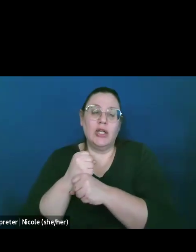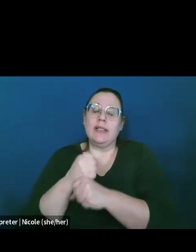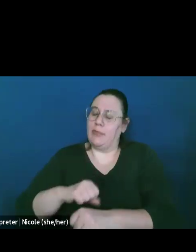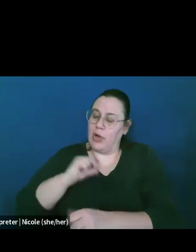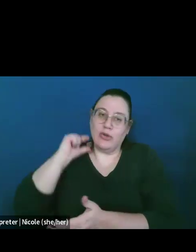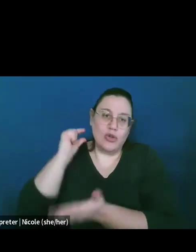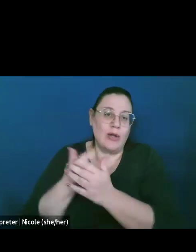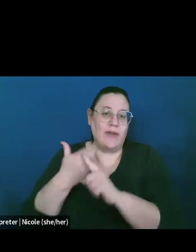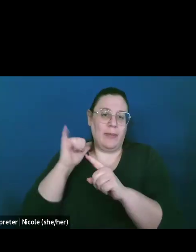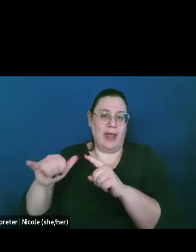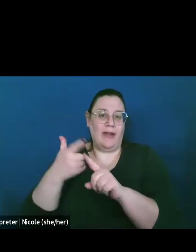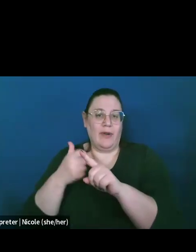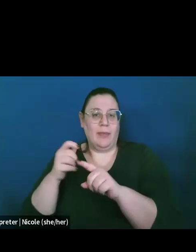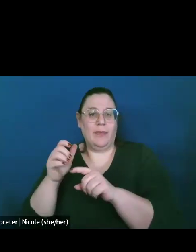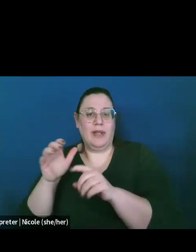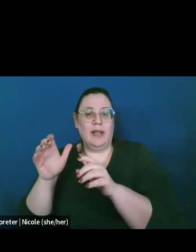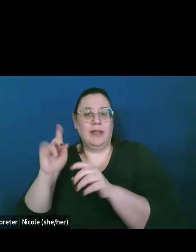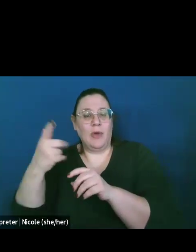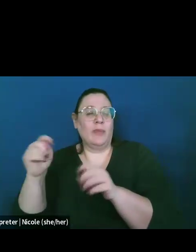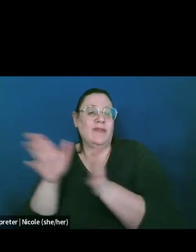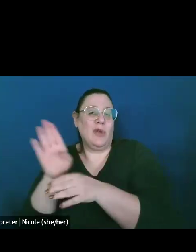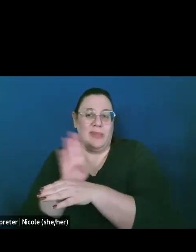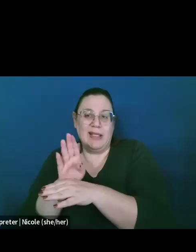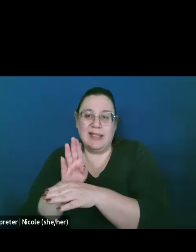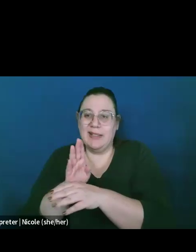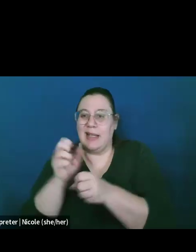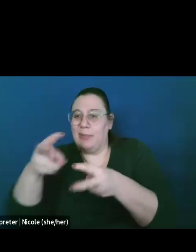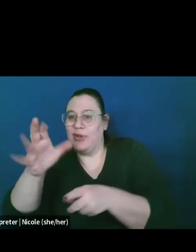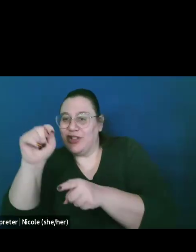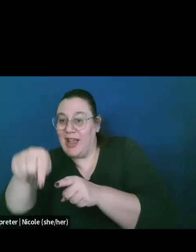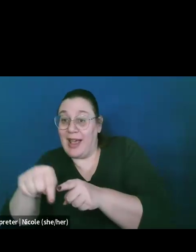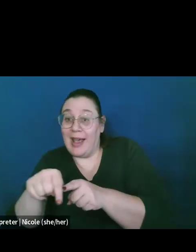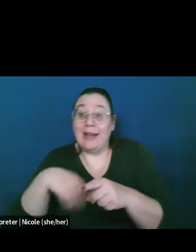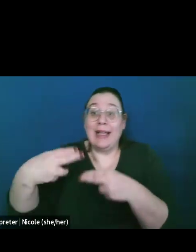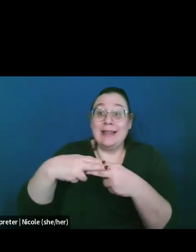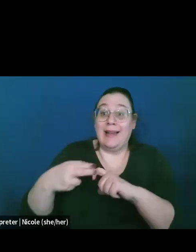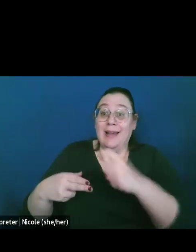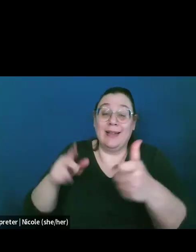my federal time. And I popped that link in the chat. Next slide, Tiffany, over to you.